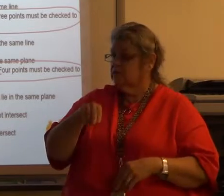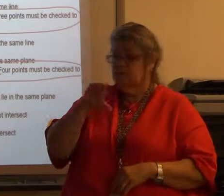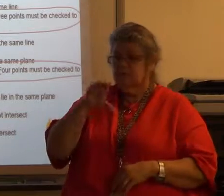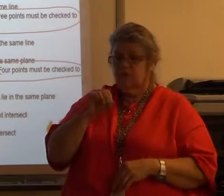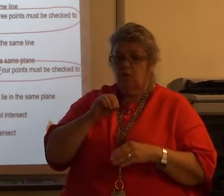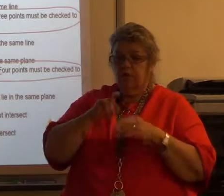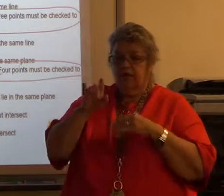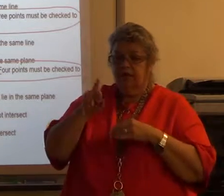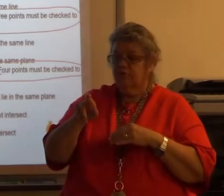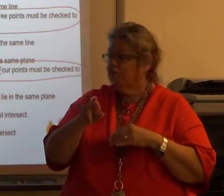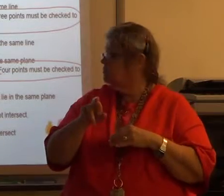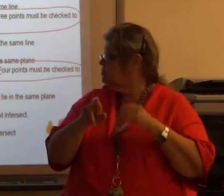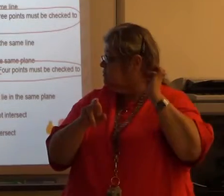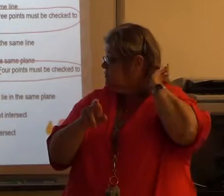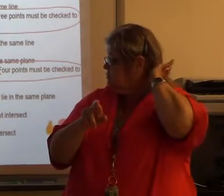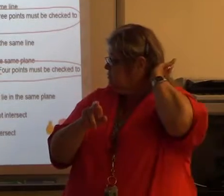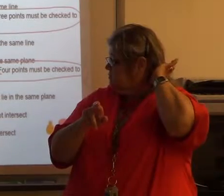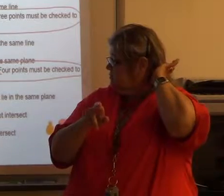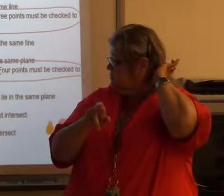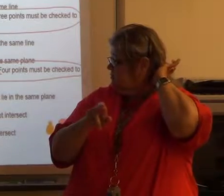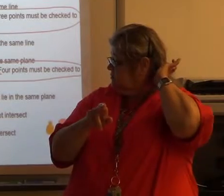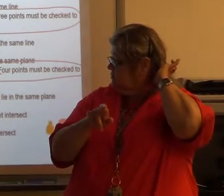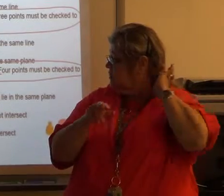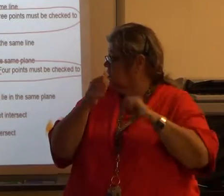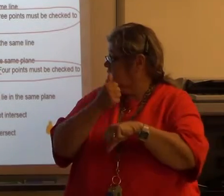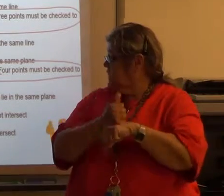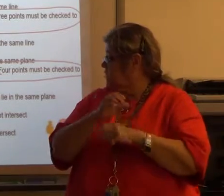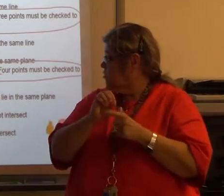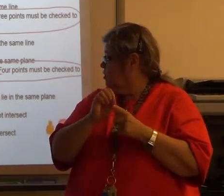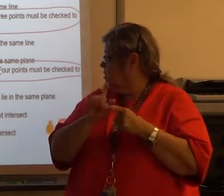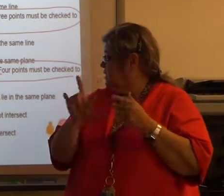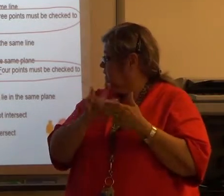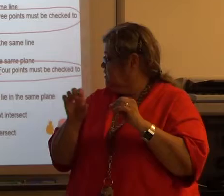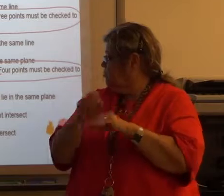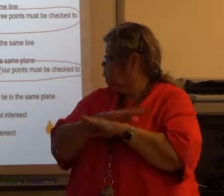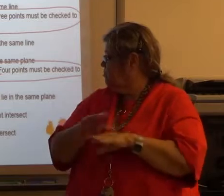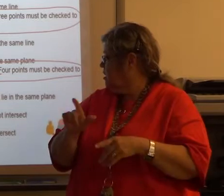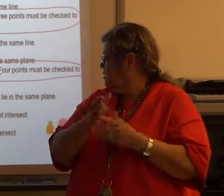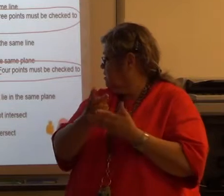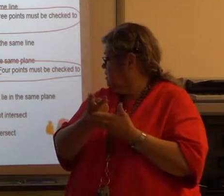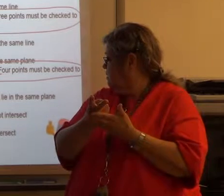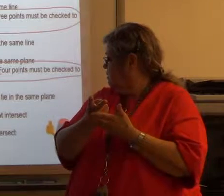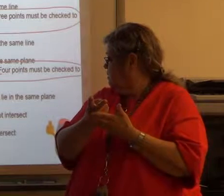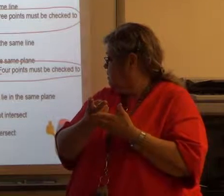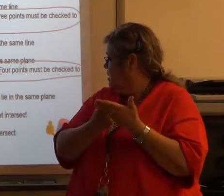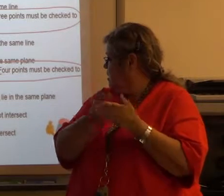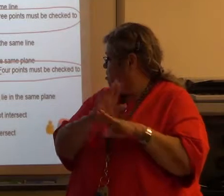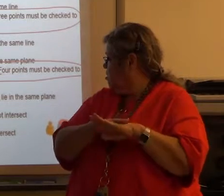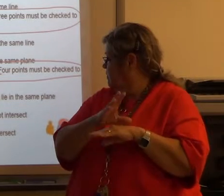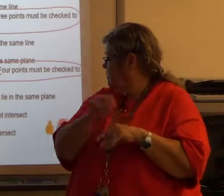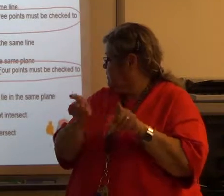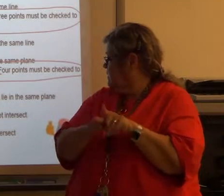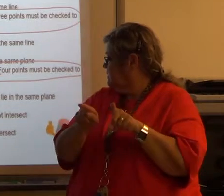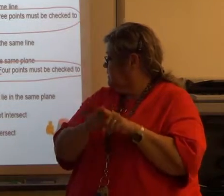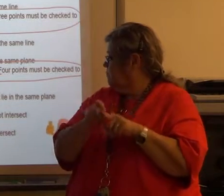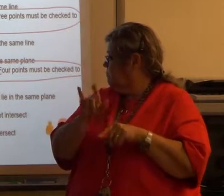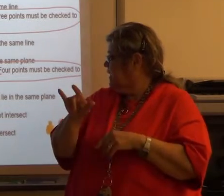same plane. 2 non-coplanar lines that do not intersect are what we call skew lines. And 2 coplanar lines that do